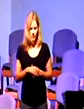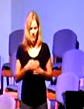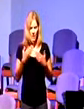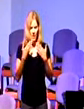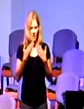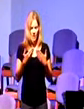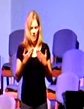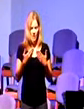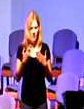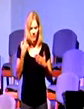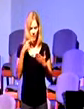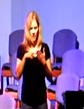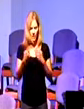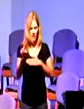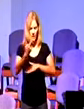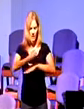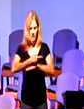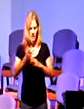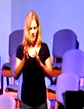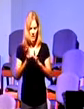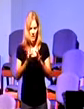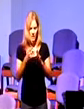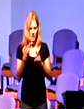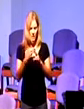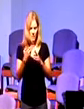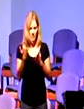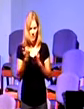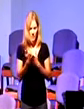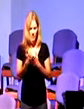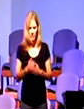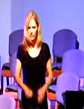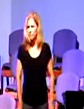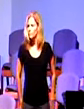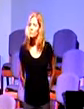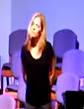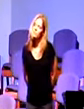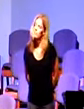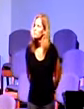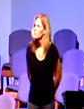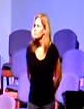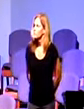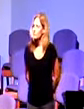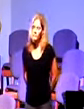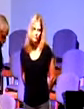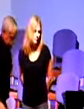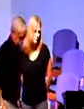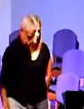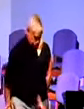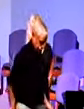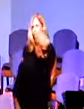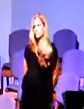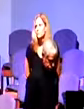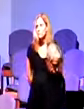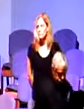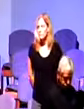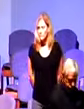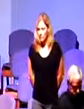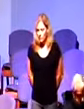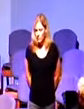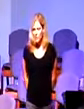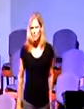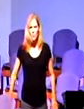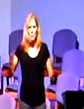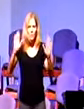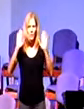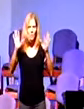Thank you for this day. In Jesus' name, amen. Amen. Amen. Thank you, Jim. What a